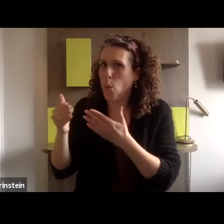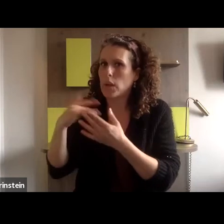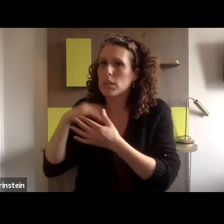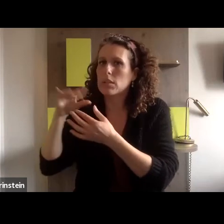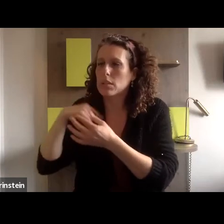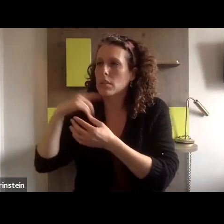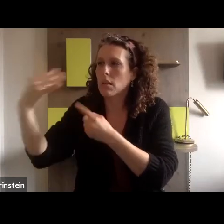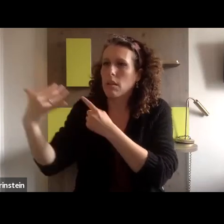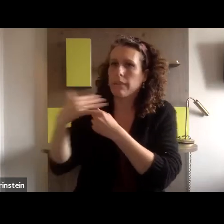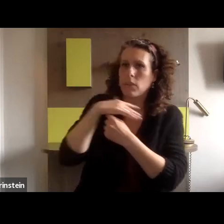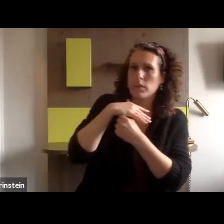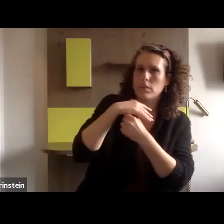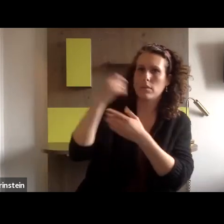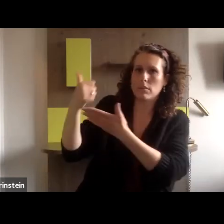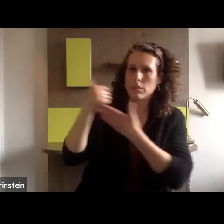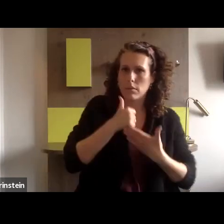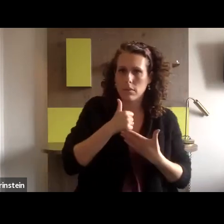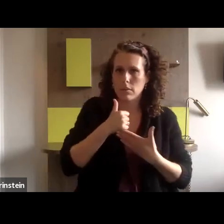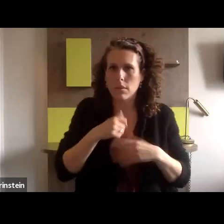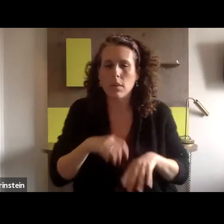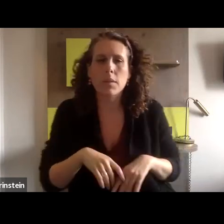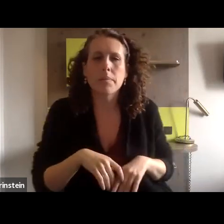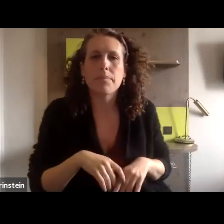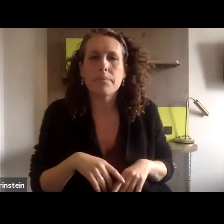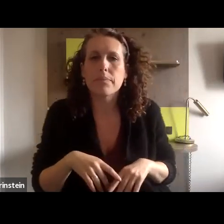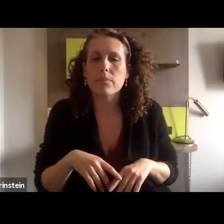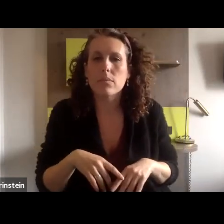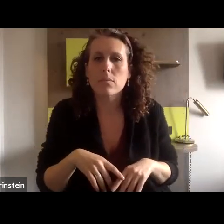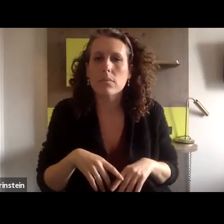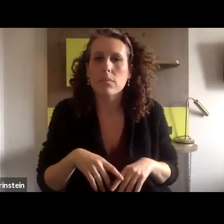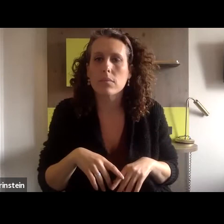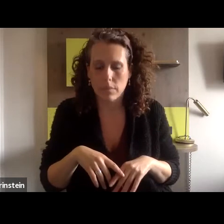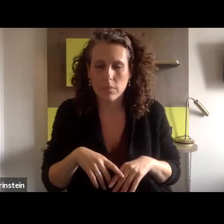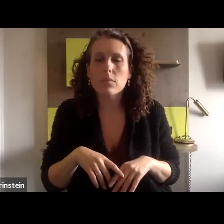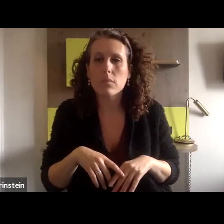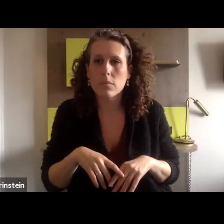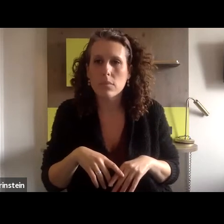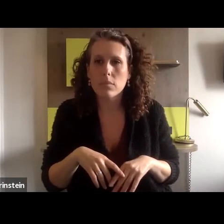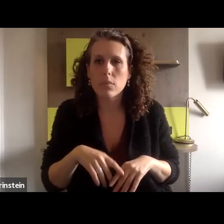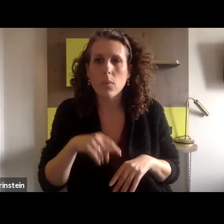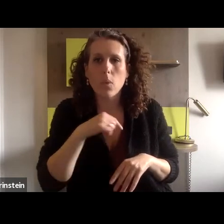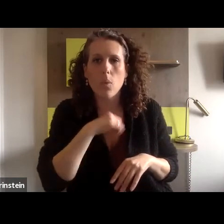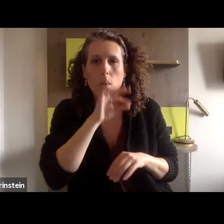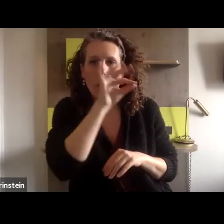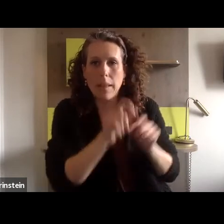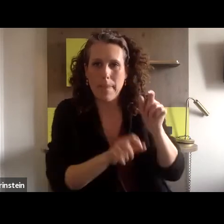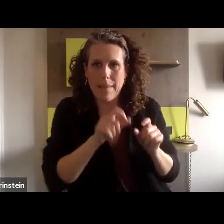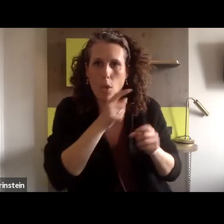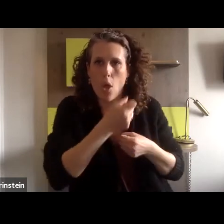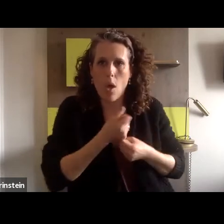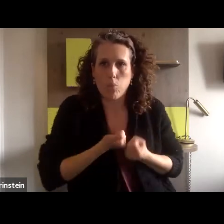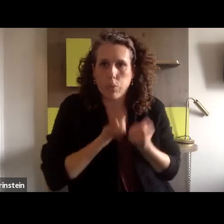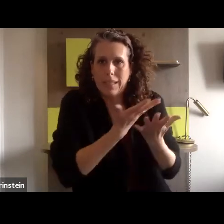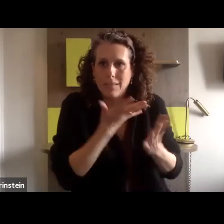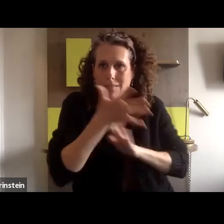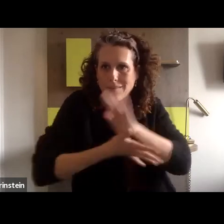And what we did is basically asking, we used the overall production scale from the CFR. So,